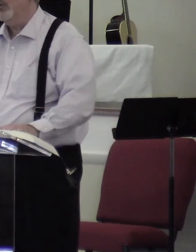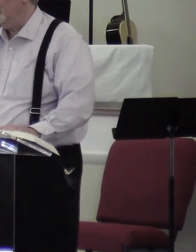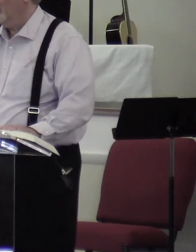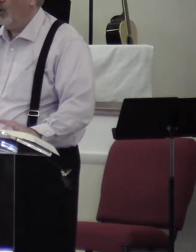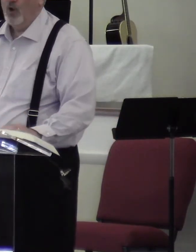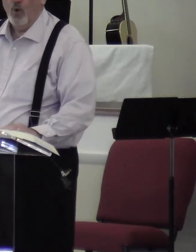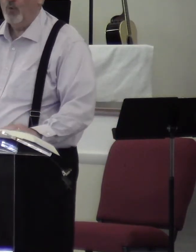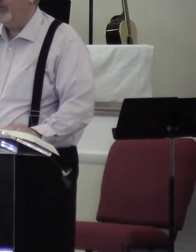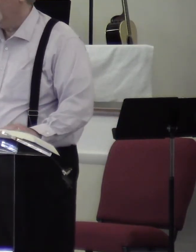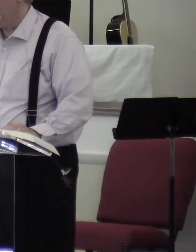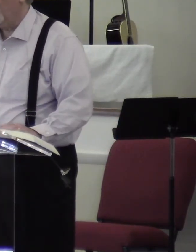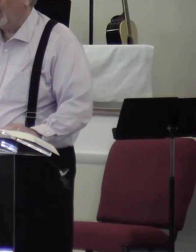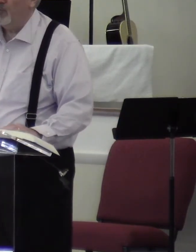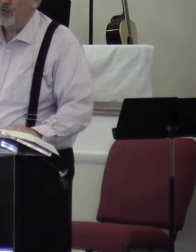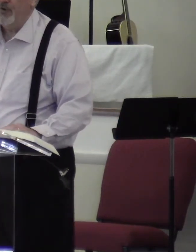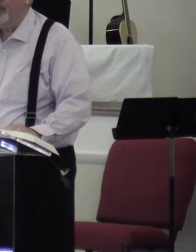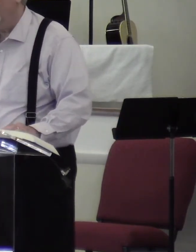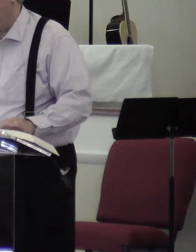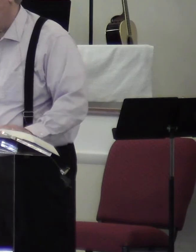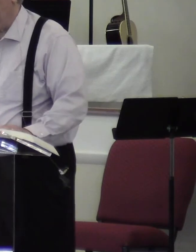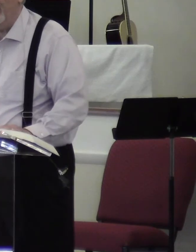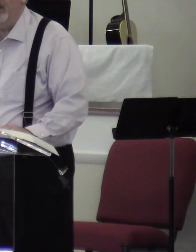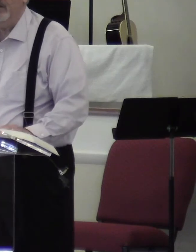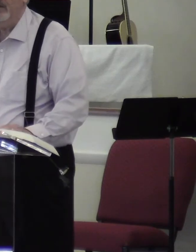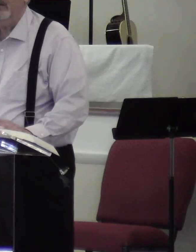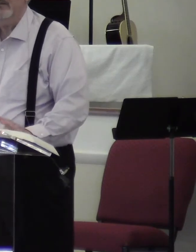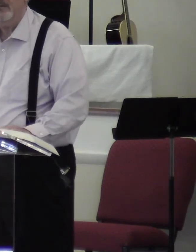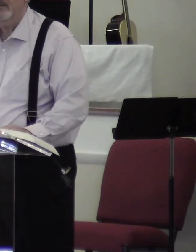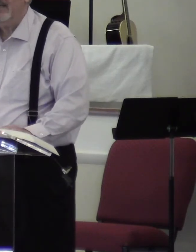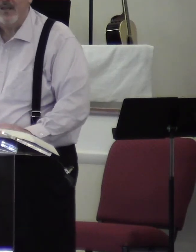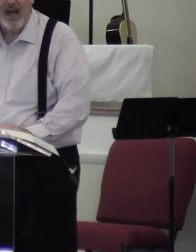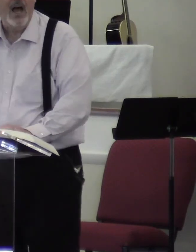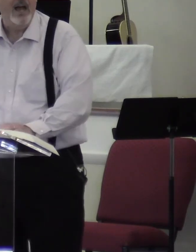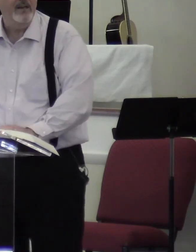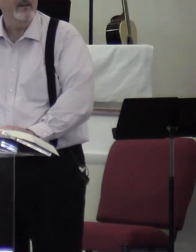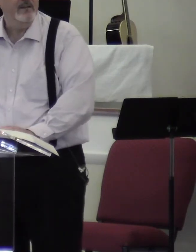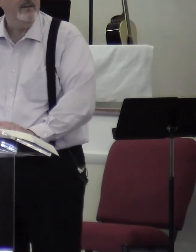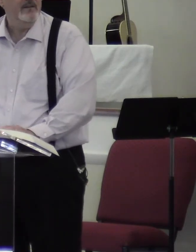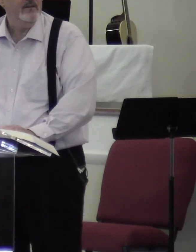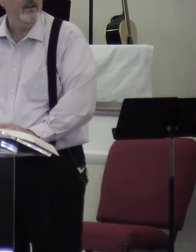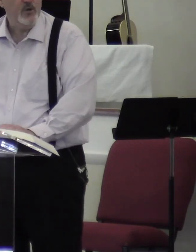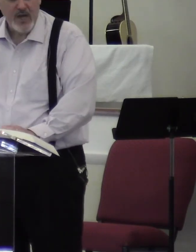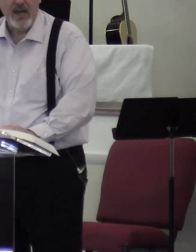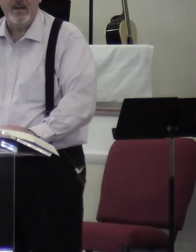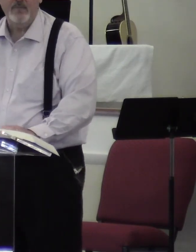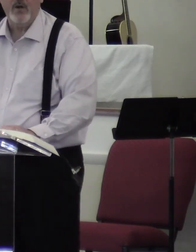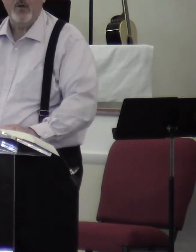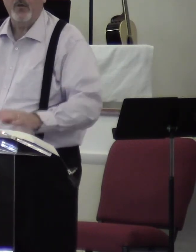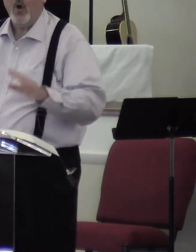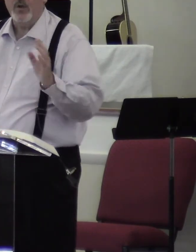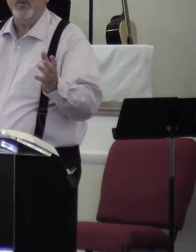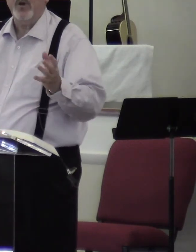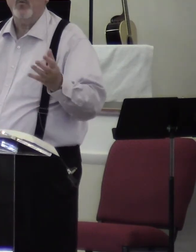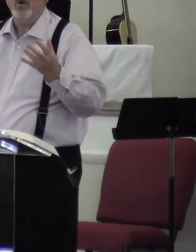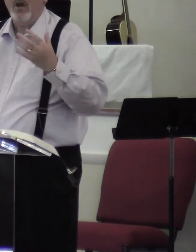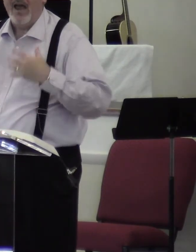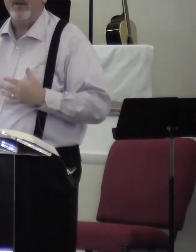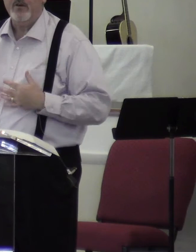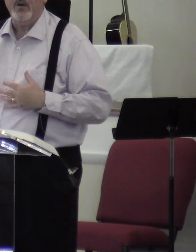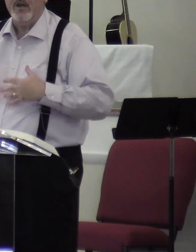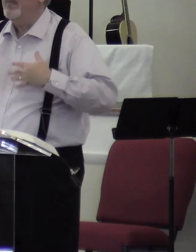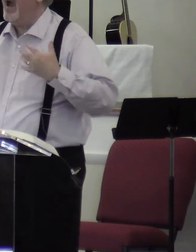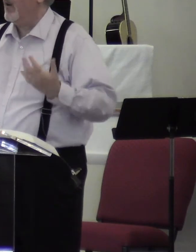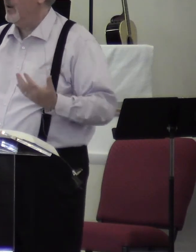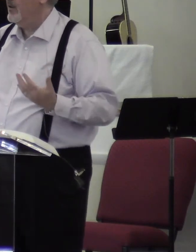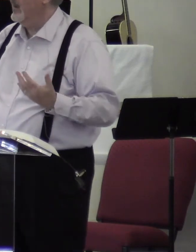saying, well, I'm just an old sinner. I can't help but sin some every day. That's a lie. You can, because the Holy Spirit will allow